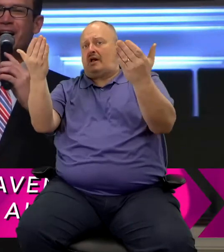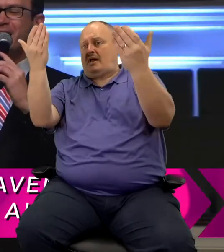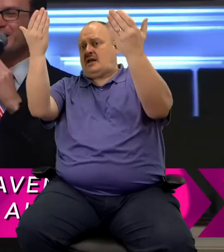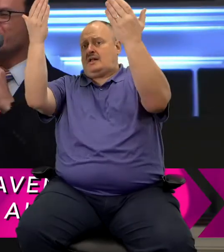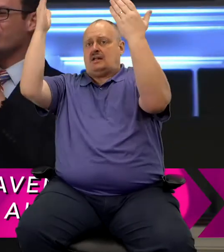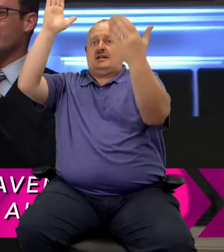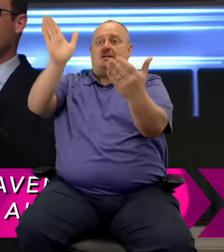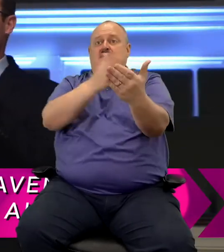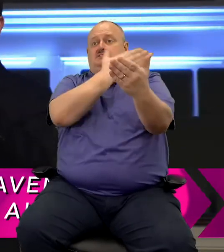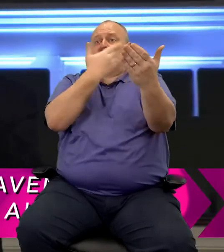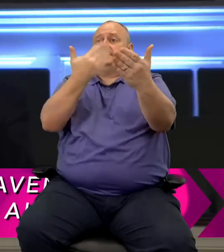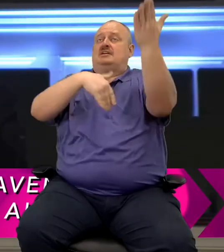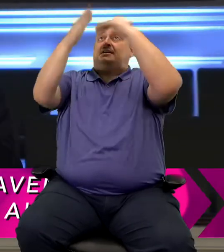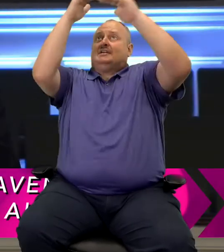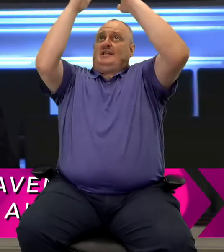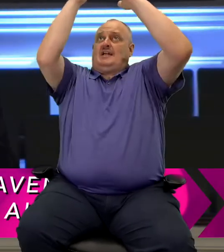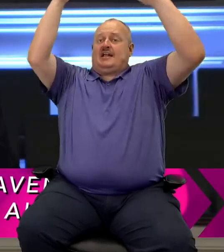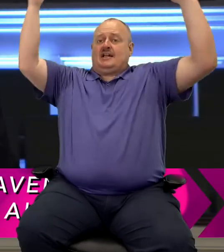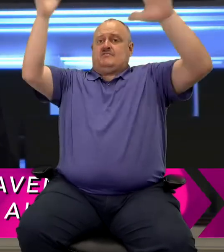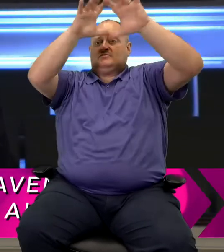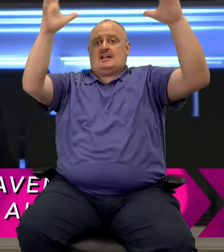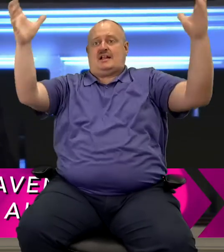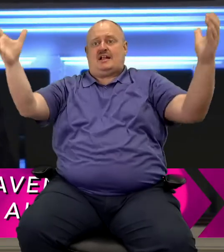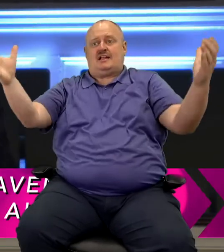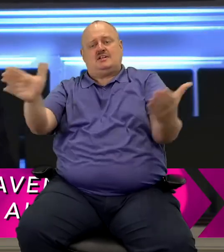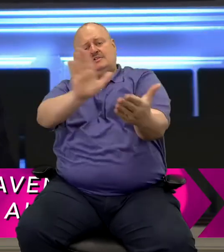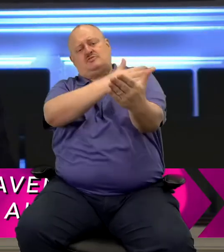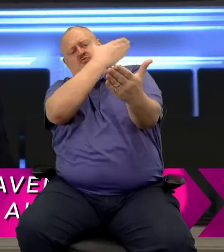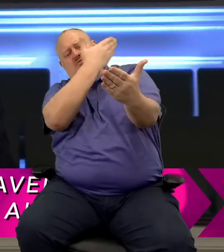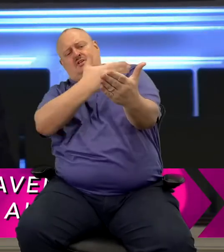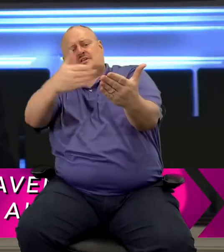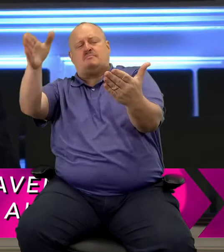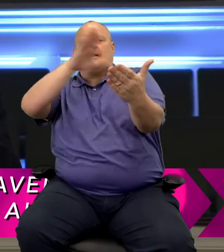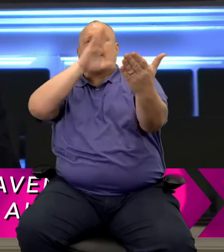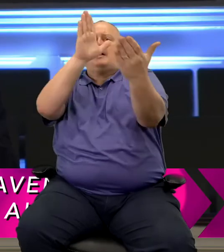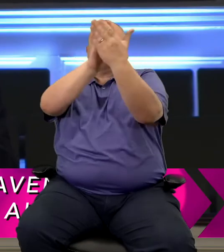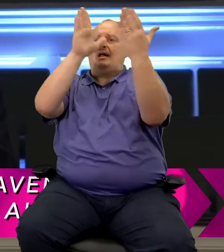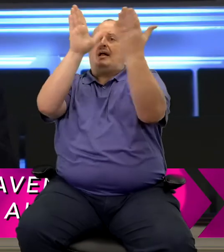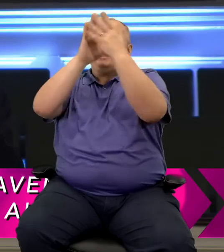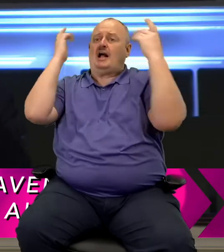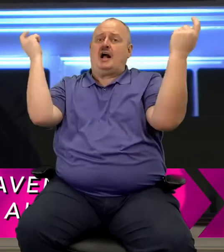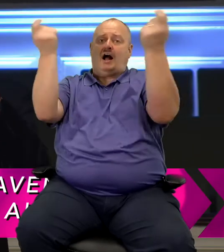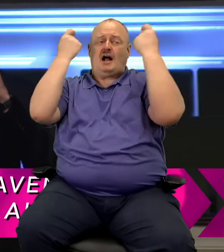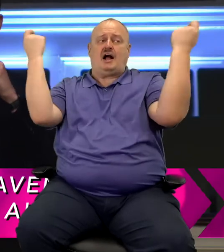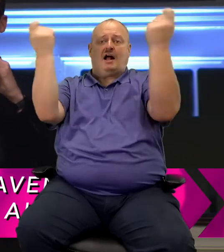hallelujah. See ye heavens and earth reply,